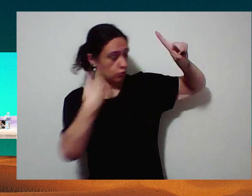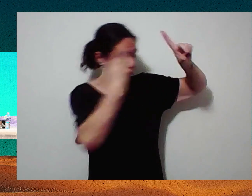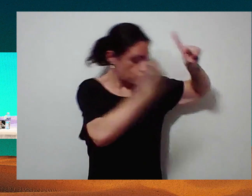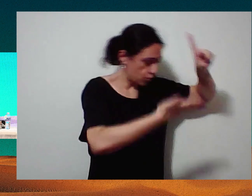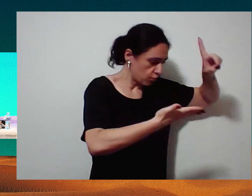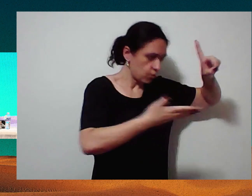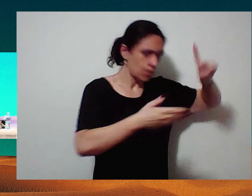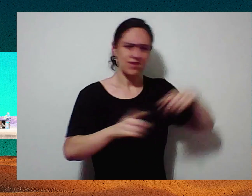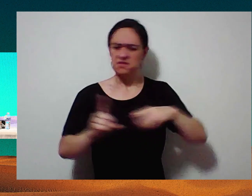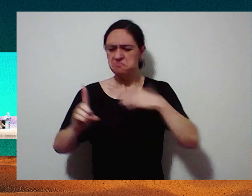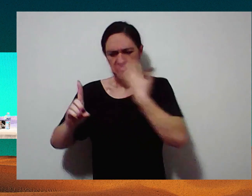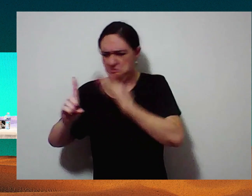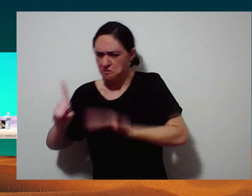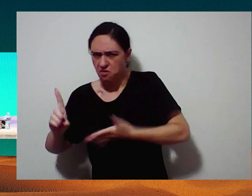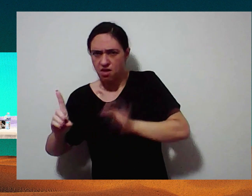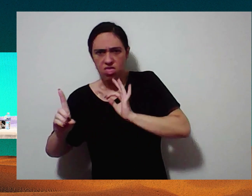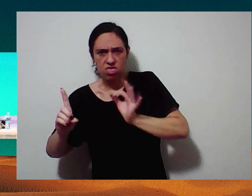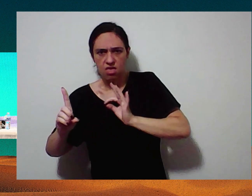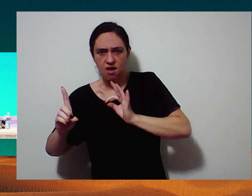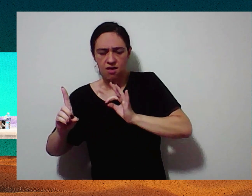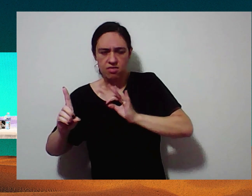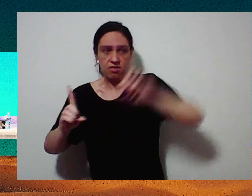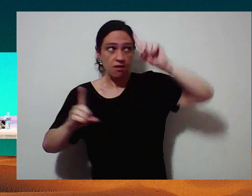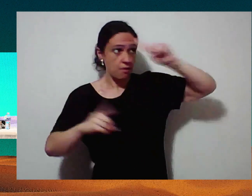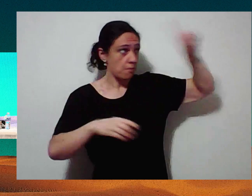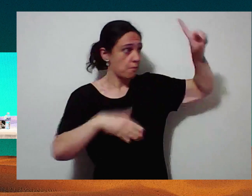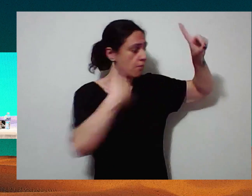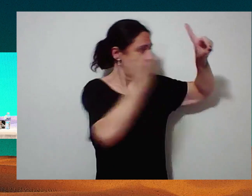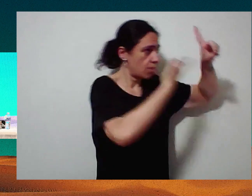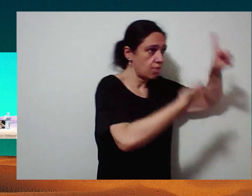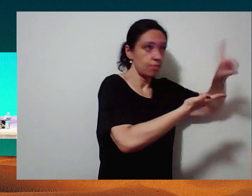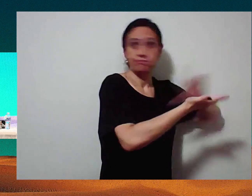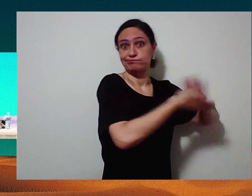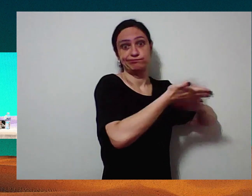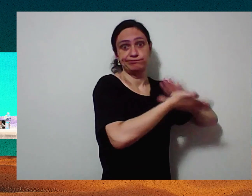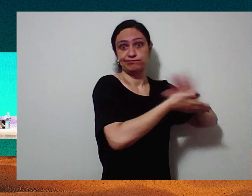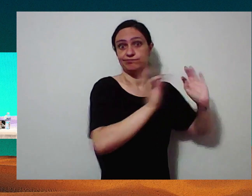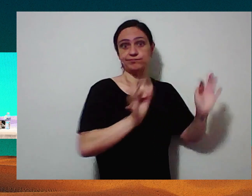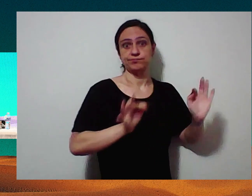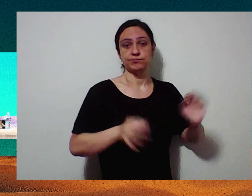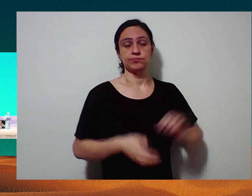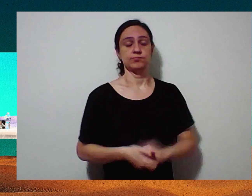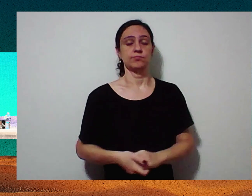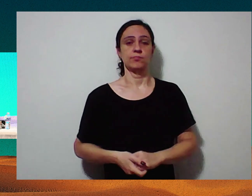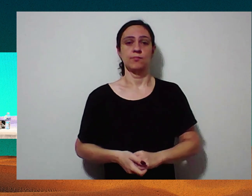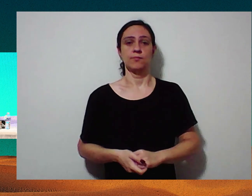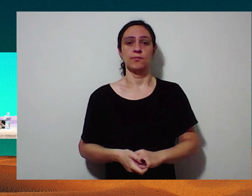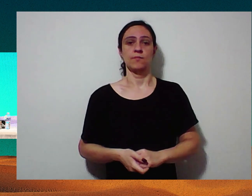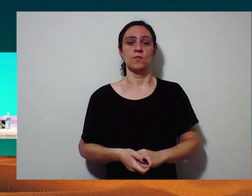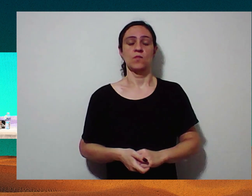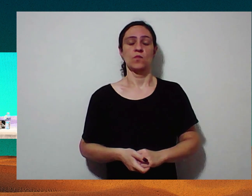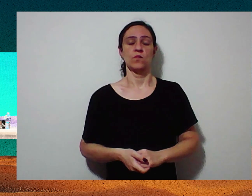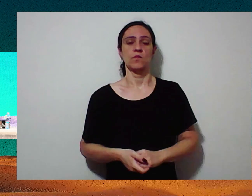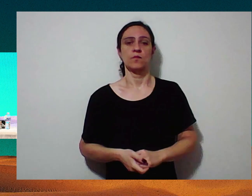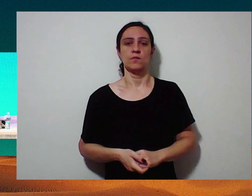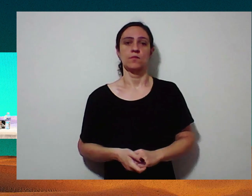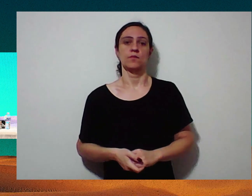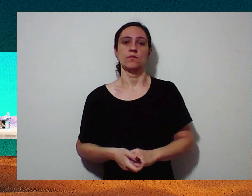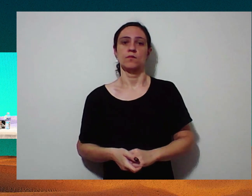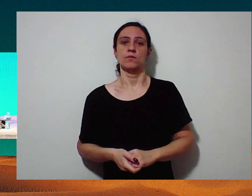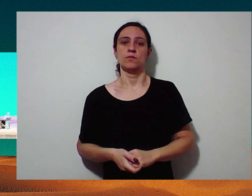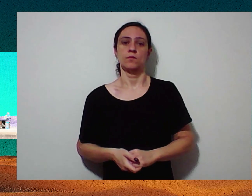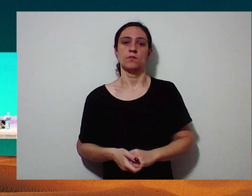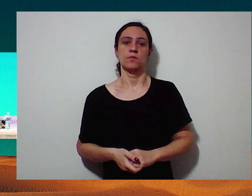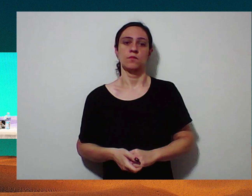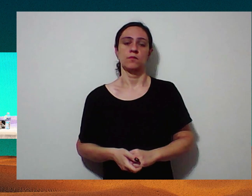enviou. Verse 23, that all should honor the Son just as they honor the Father. He who does not honor the Son does not honor the Father